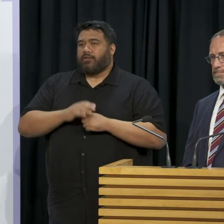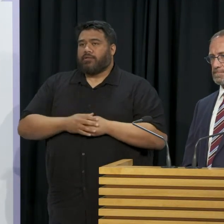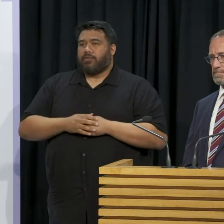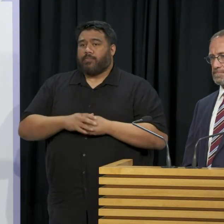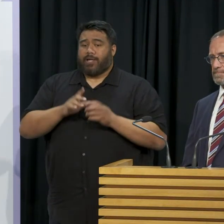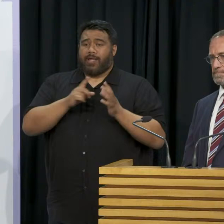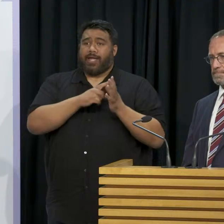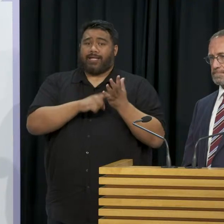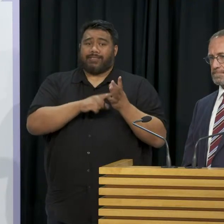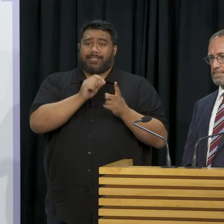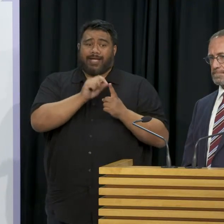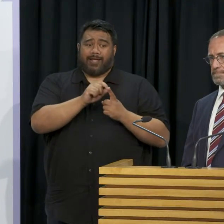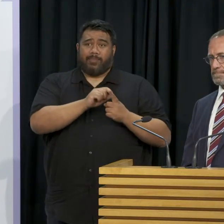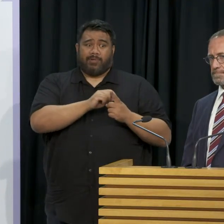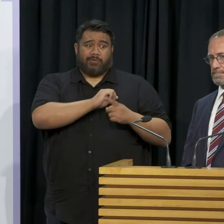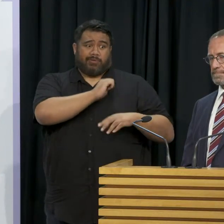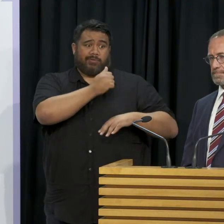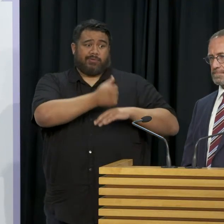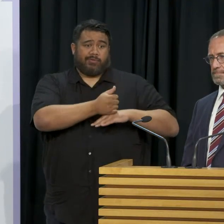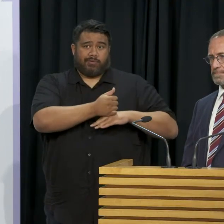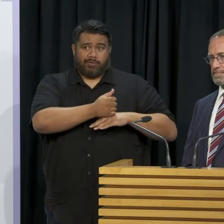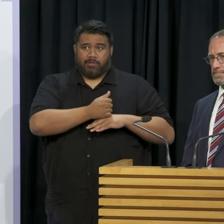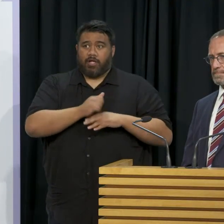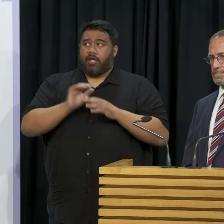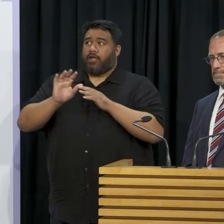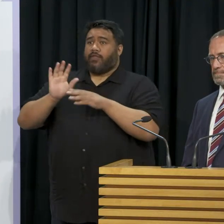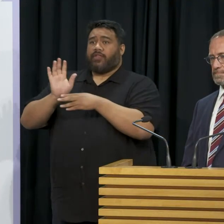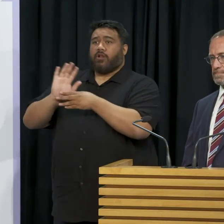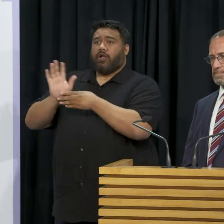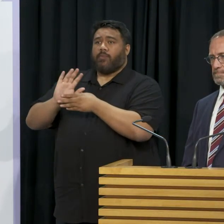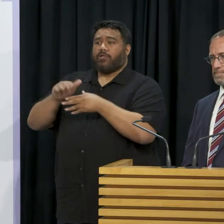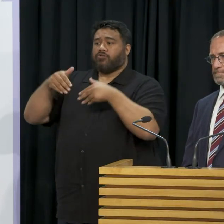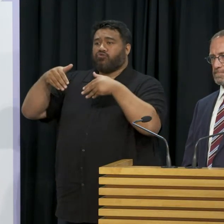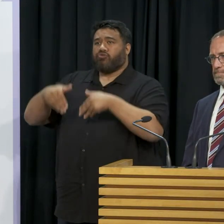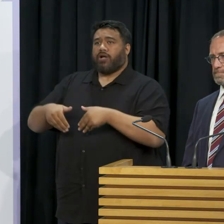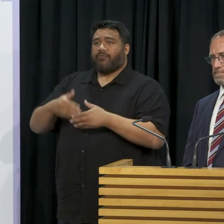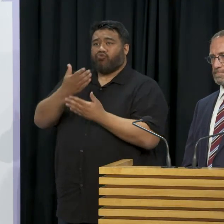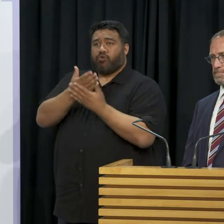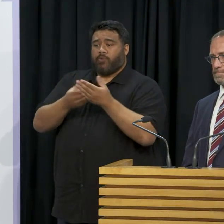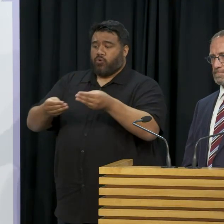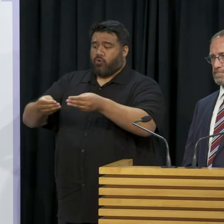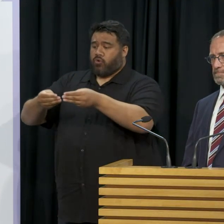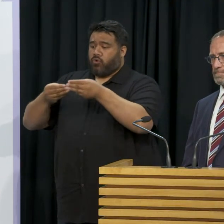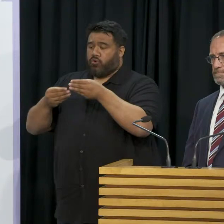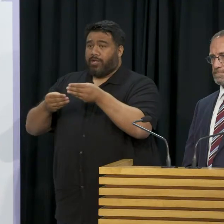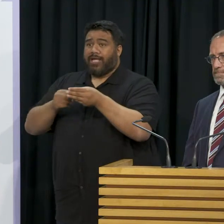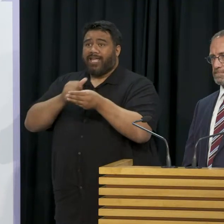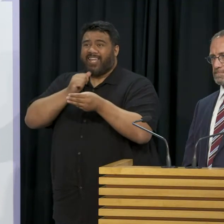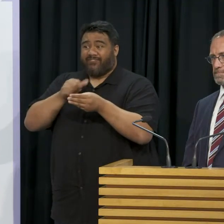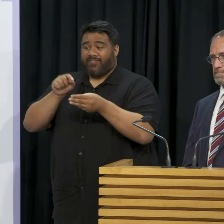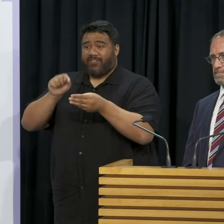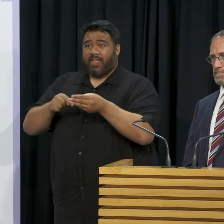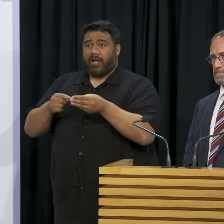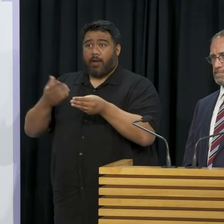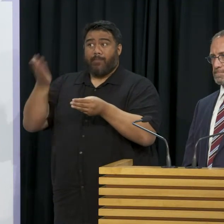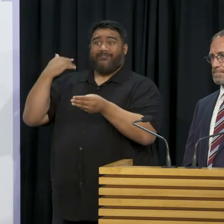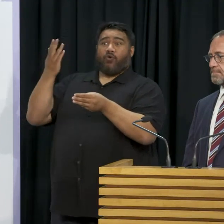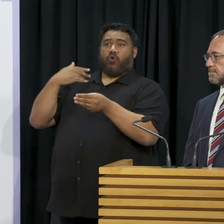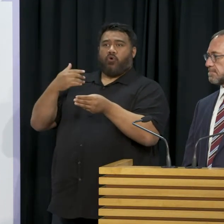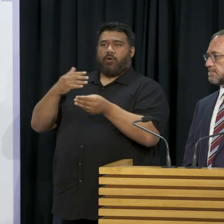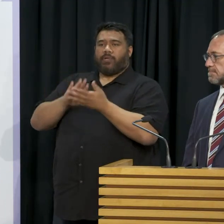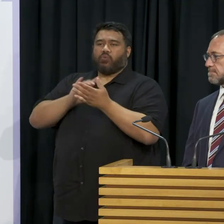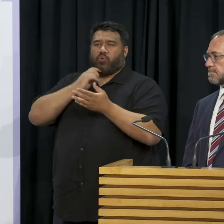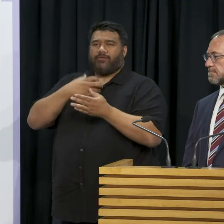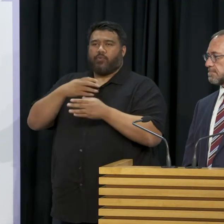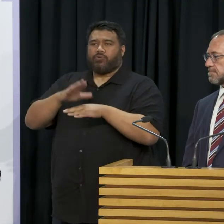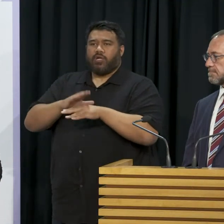come in at a particular point. The Climate Draft Commission report, had it been a bit earlier, maybe we'd have had a bit more of a run-in, but we